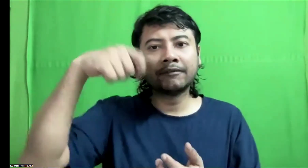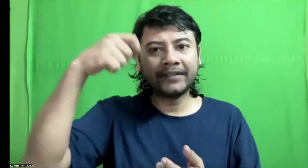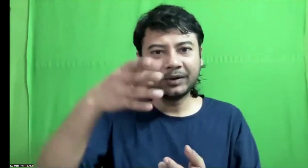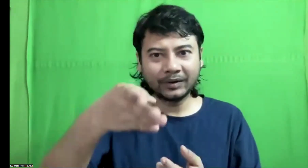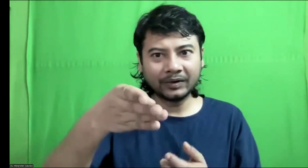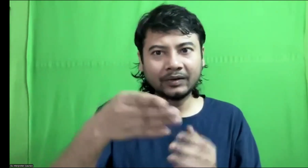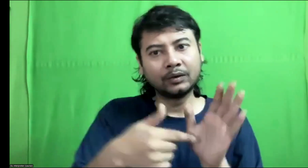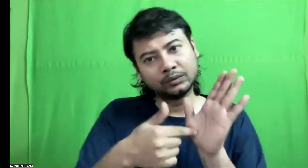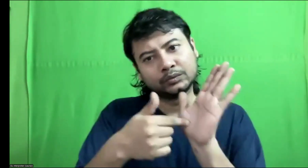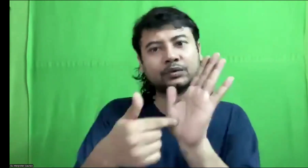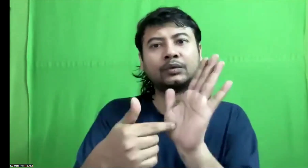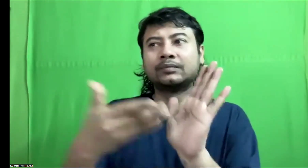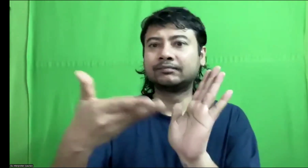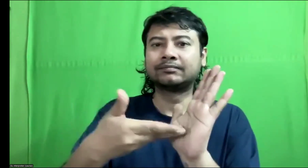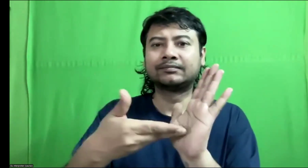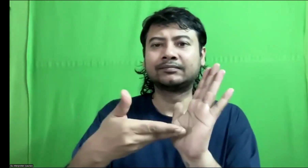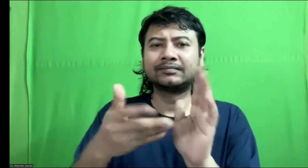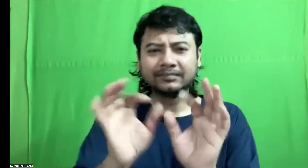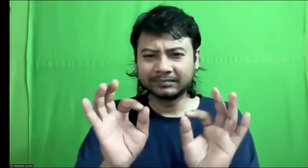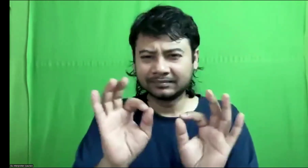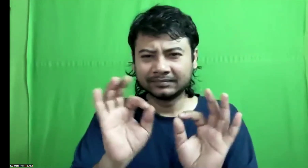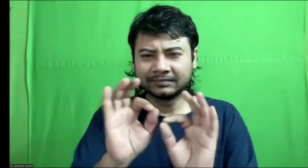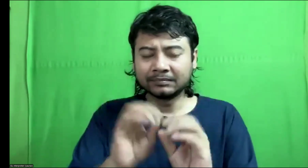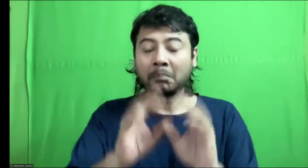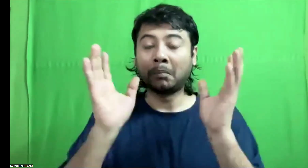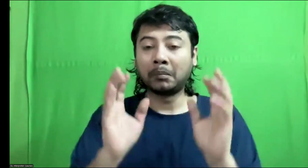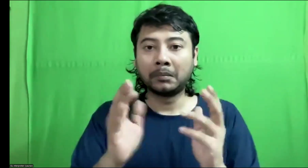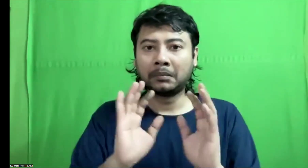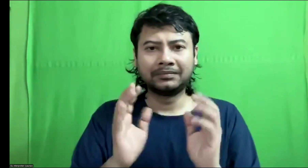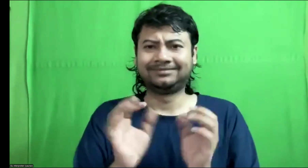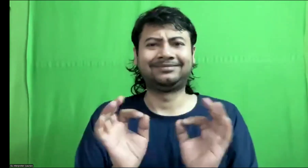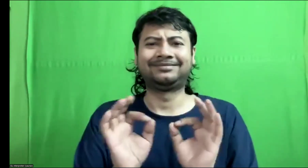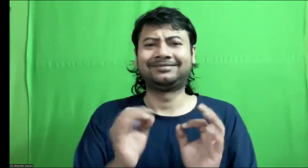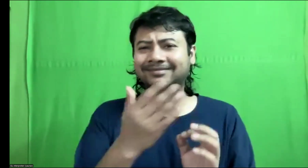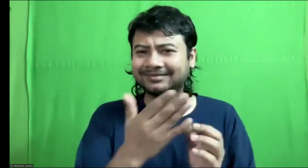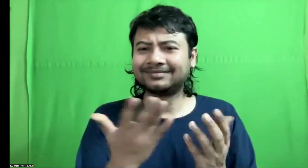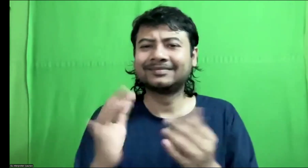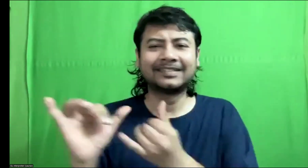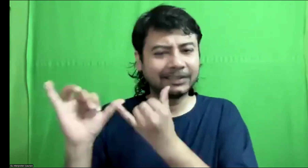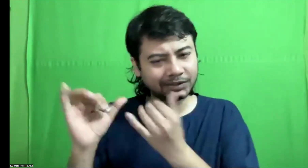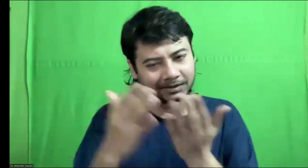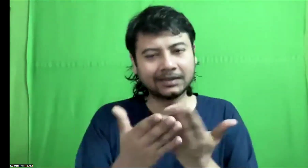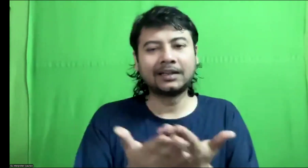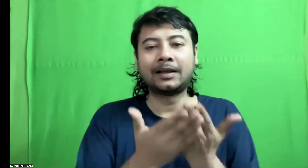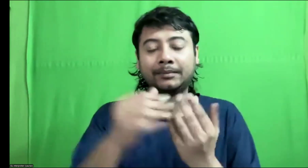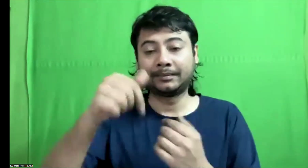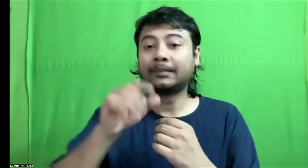them, sir, nothing. It's very safe. Nothing we are doing. We are inviting people and offer a lamp. This is a very auspicious